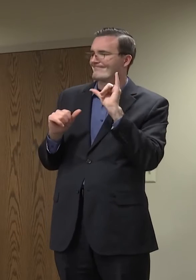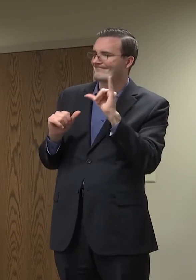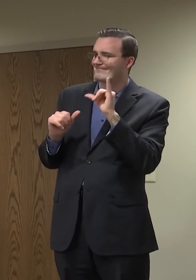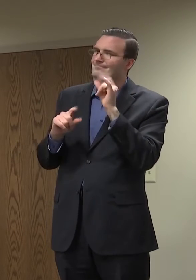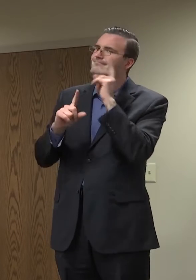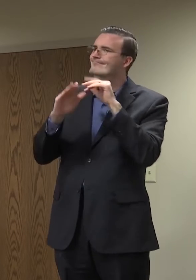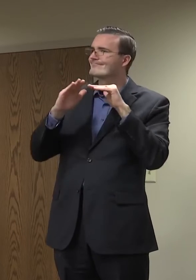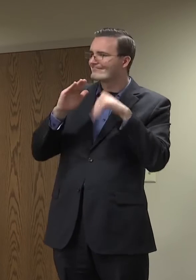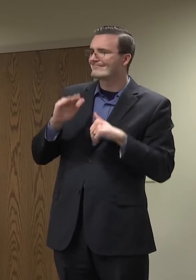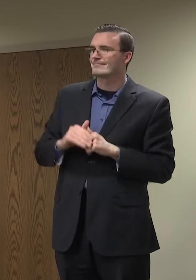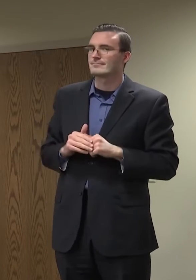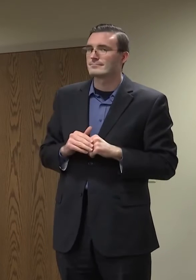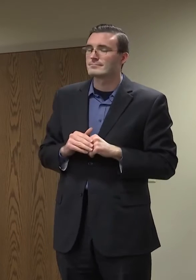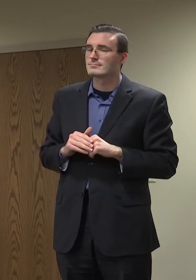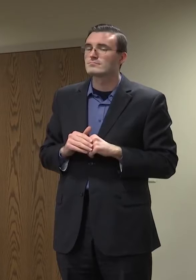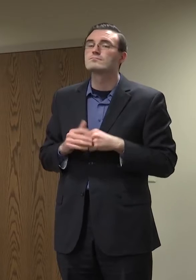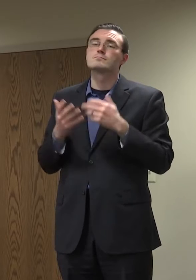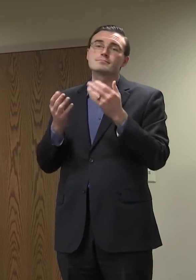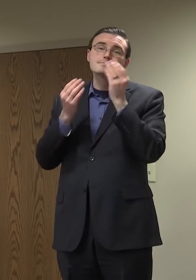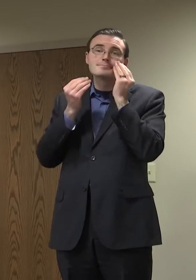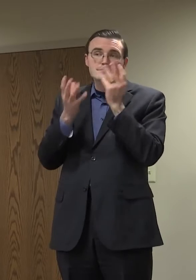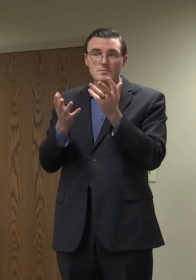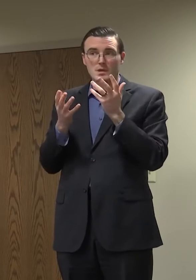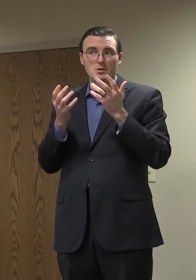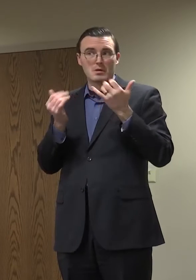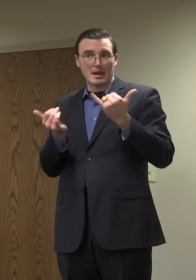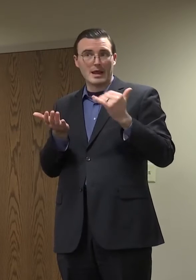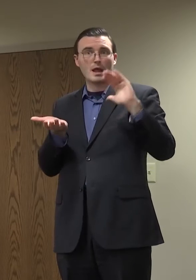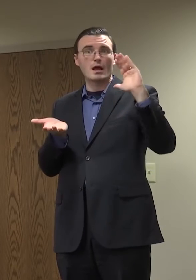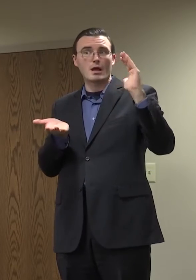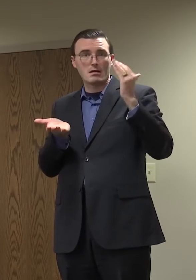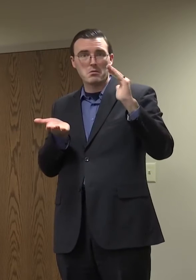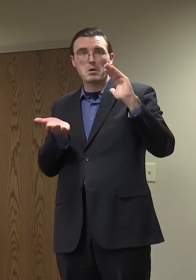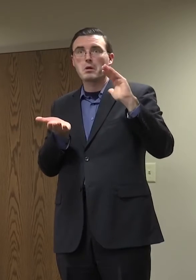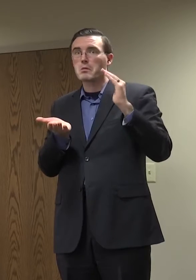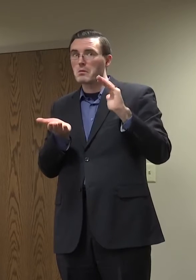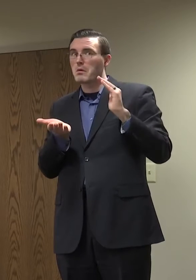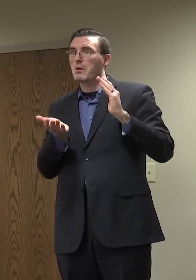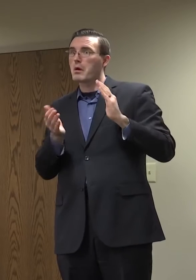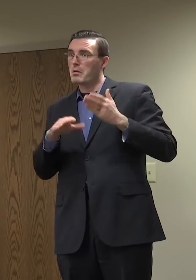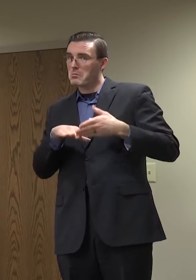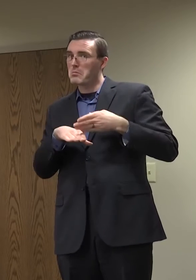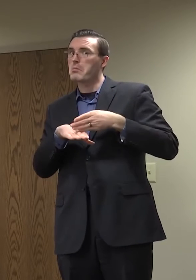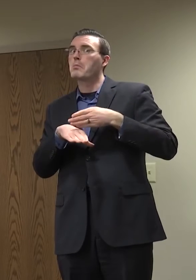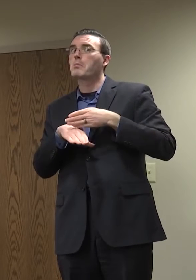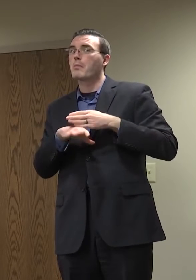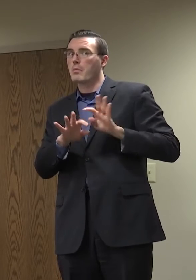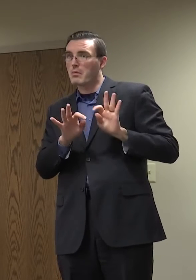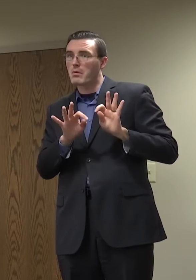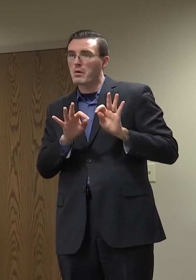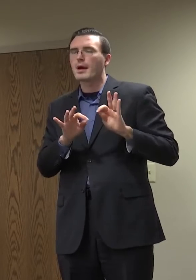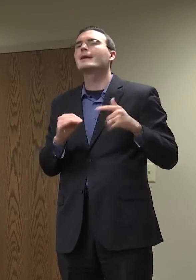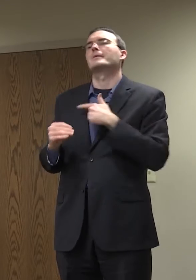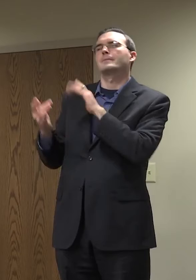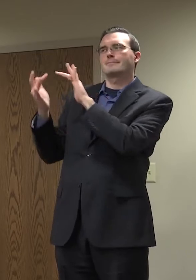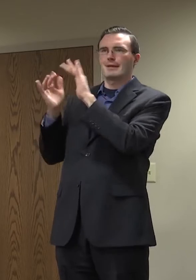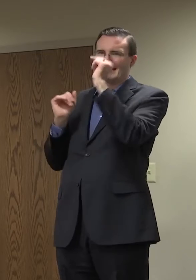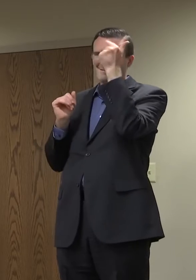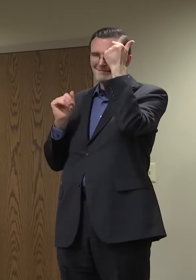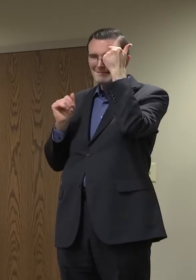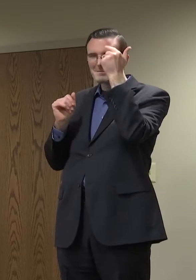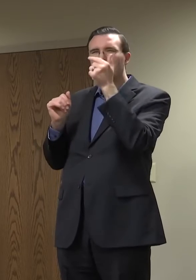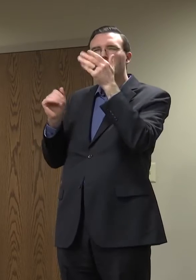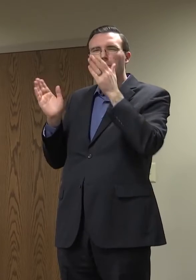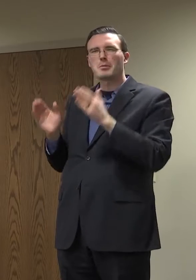Governor's Office to look at lifting some of our Tier 3 restrictions based on our improved metrics for our region in